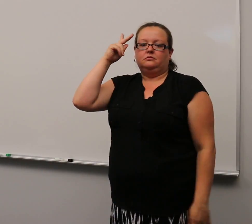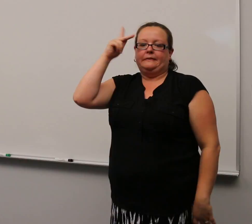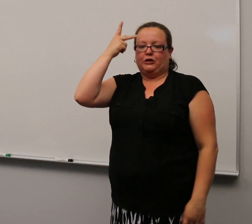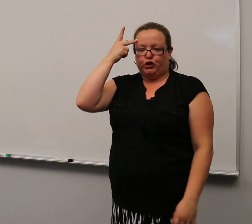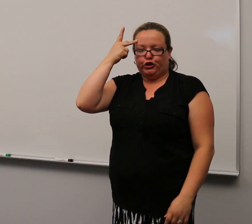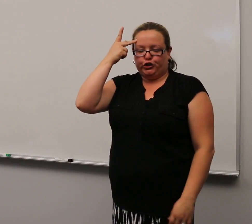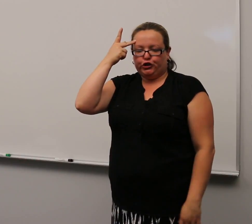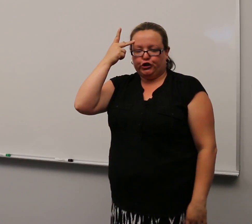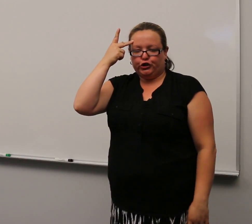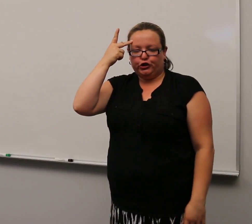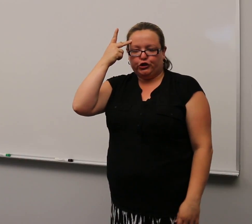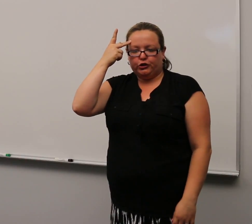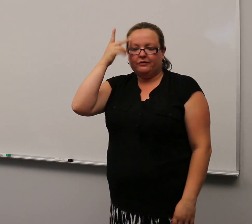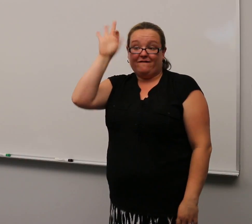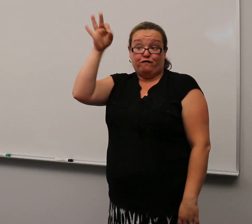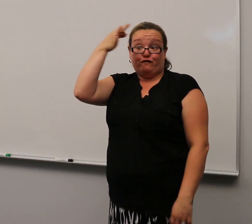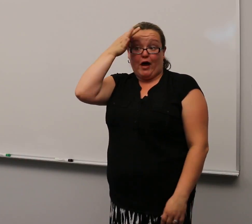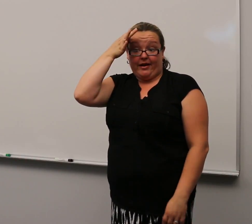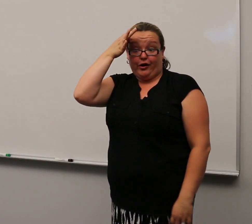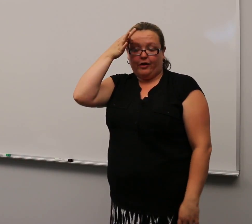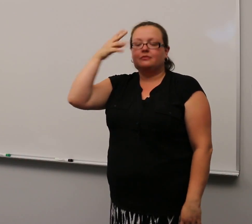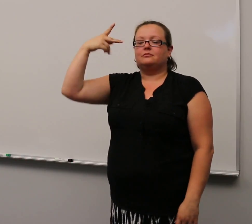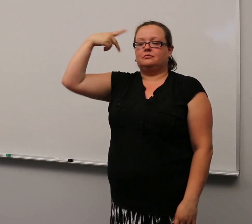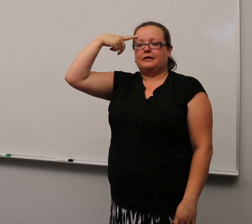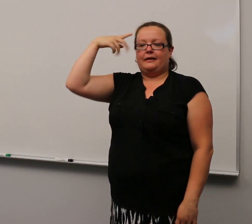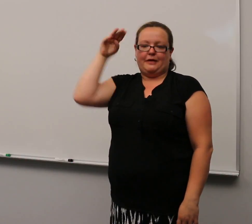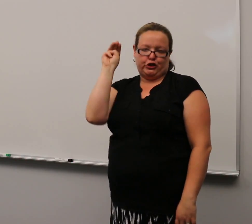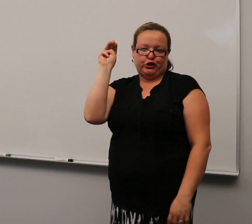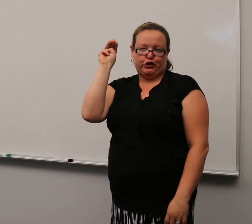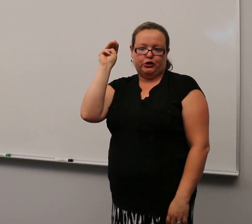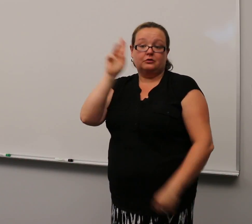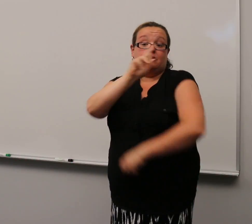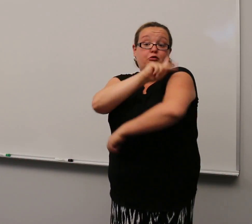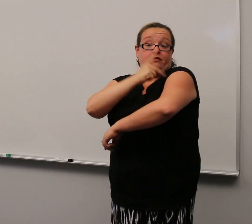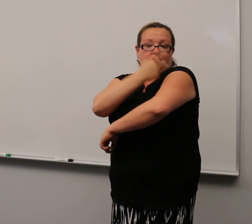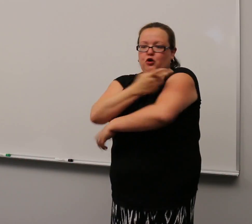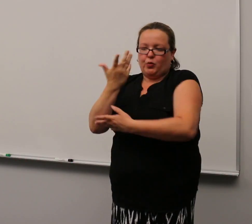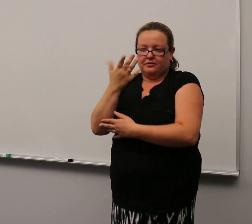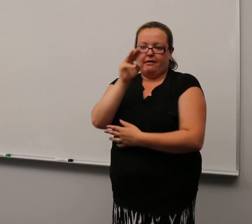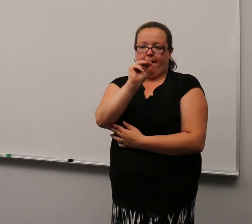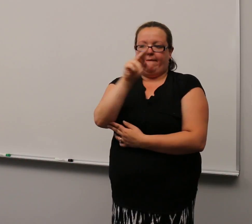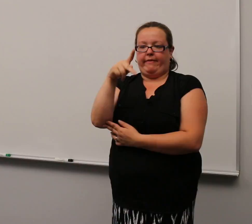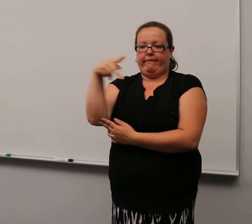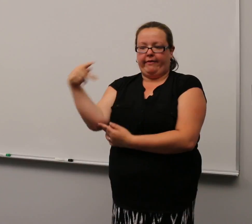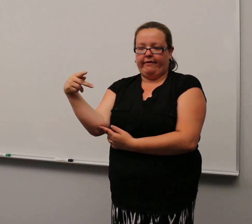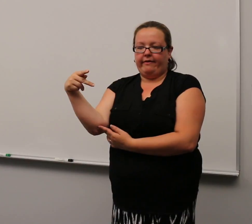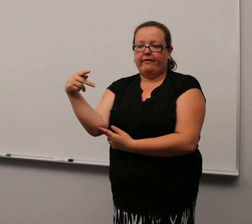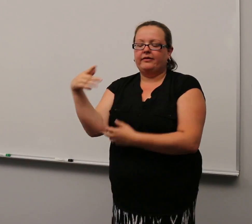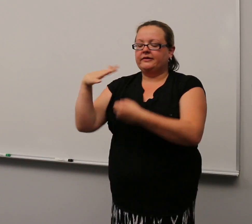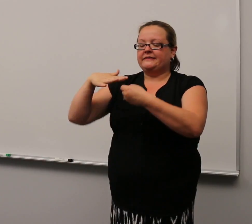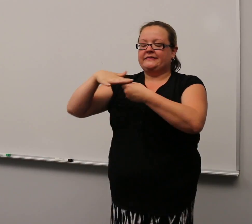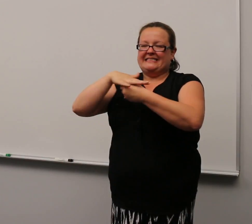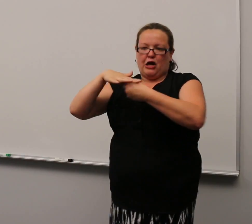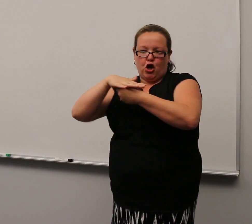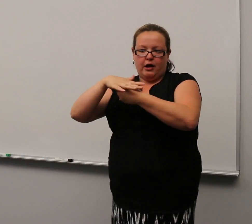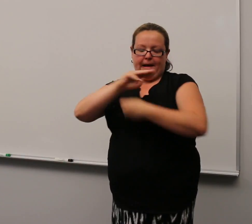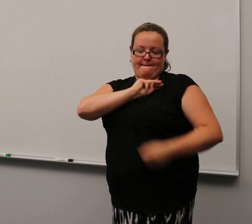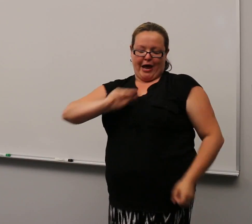and the leader at the municipal level is usually a mayor or a reeve. Every day, many parts of your life are impacted by the